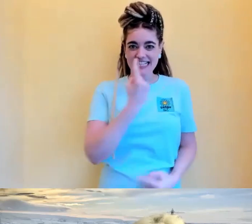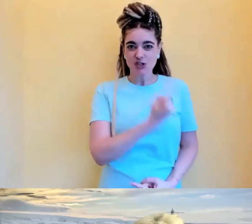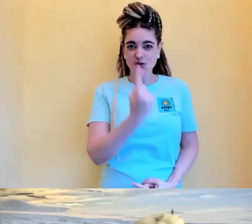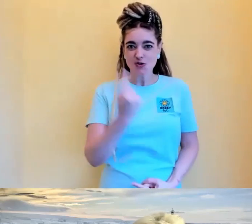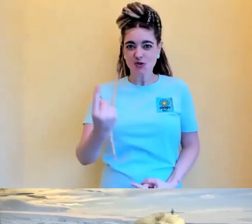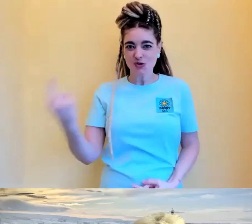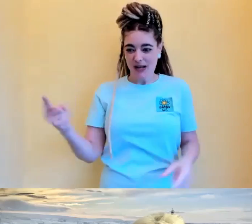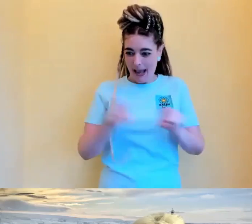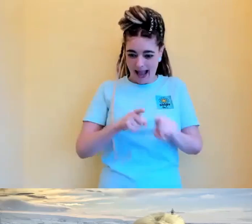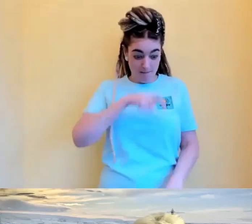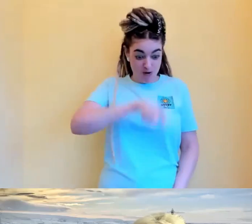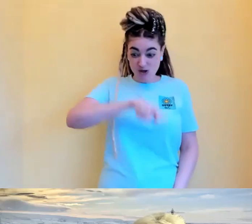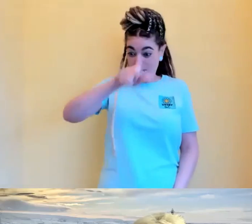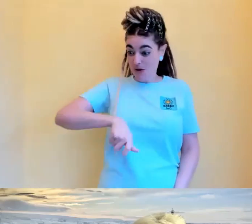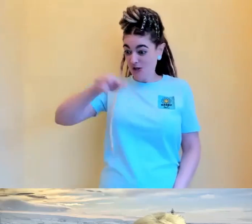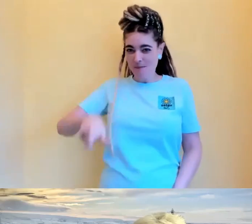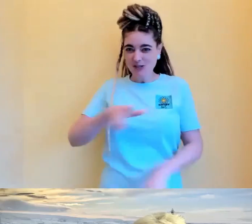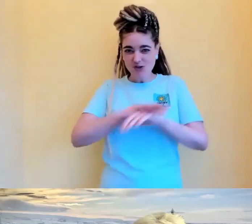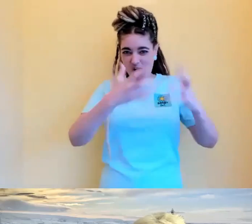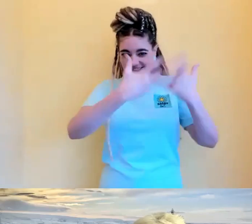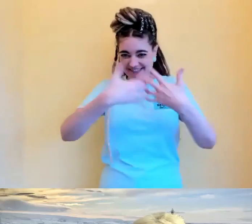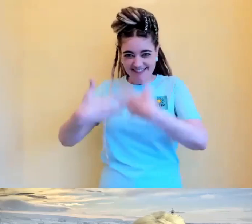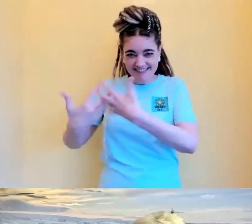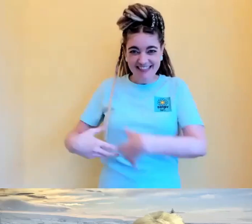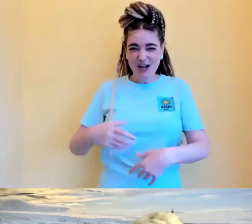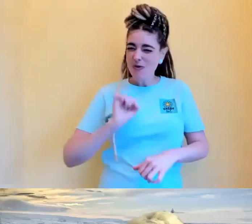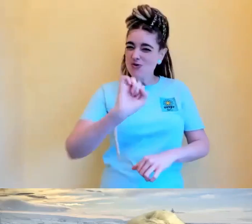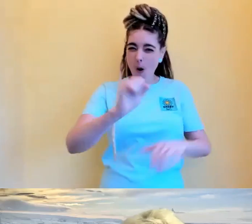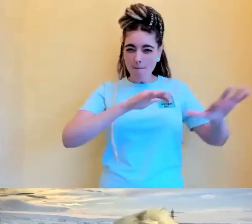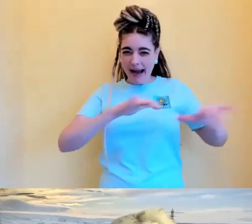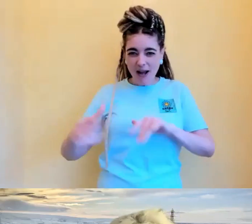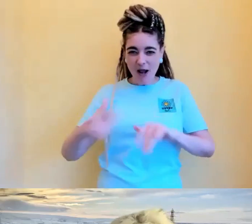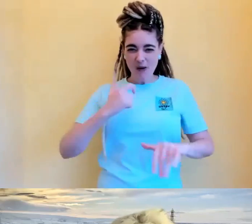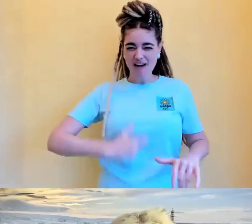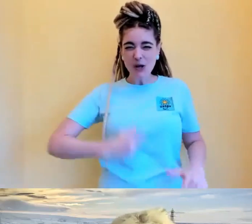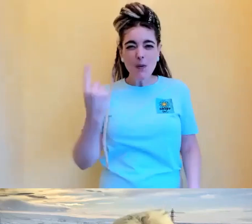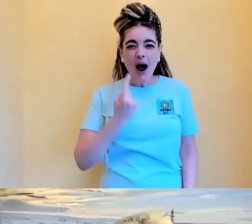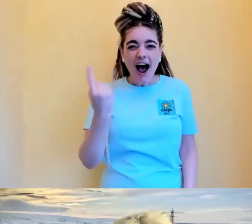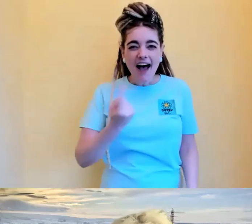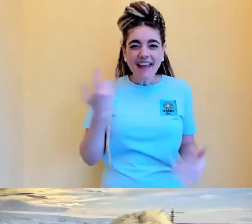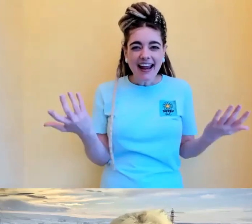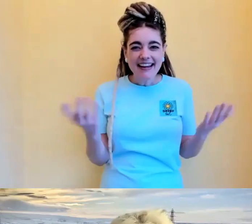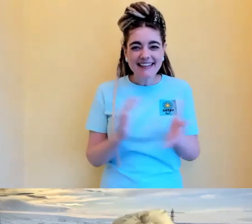So is that, who are these characters? I'm really intrigued. Well,